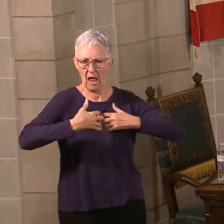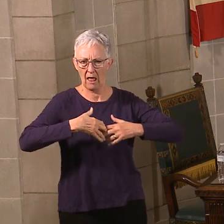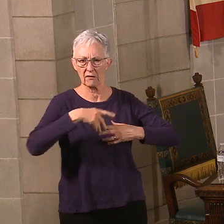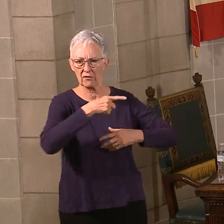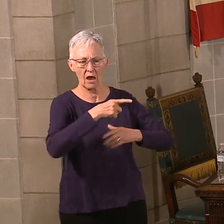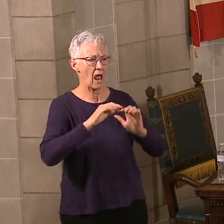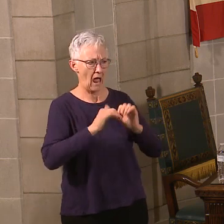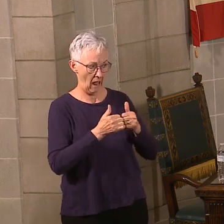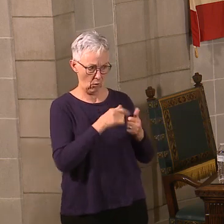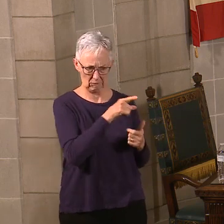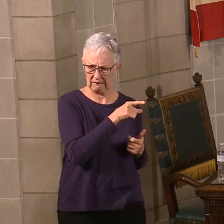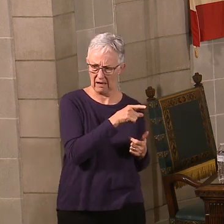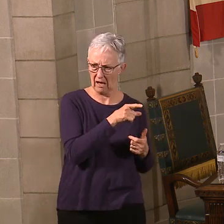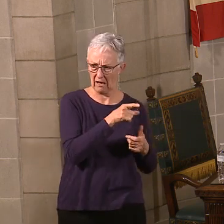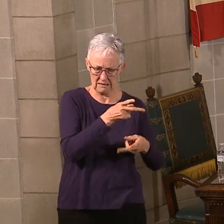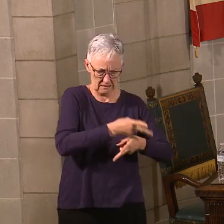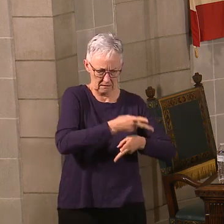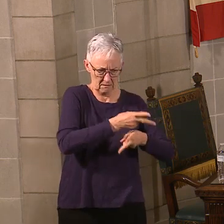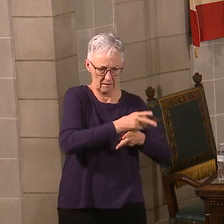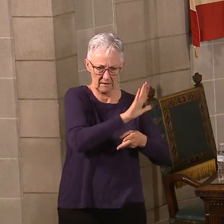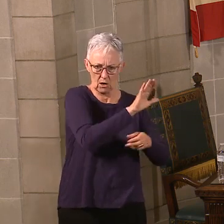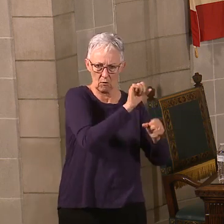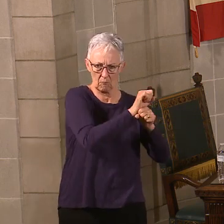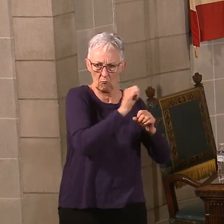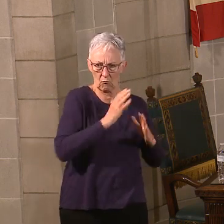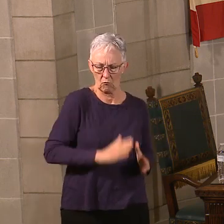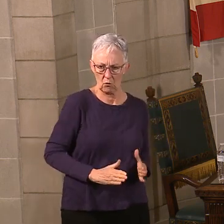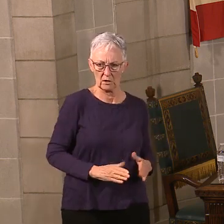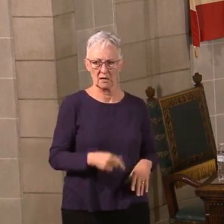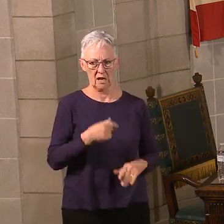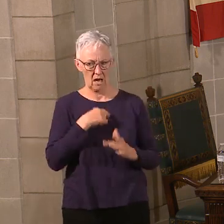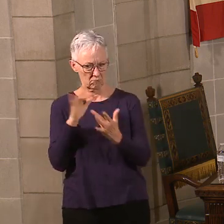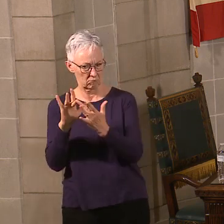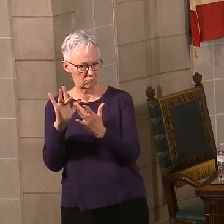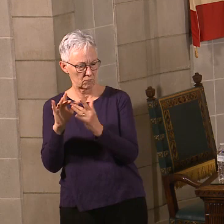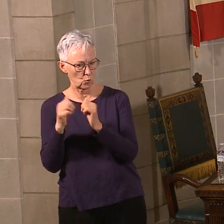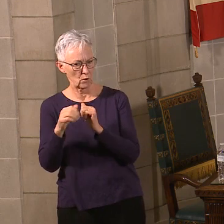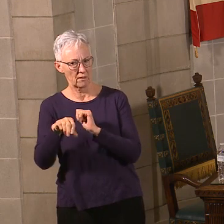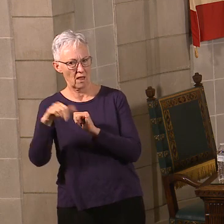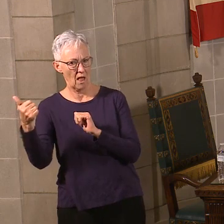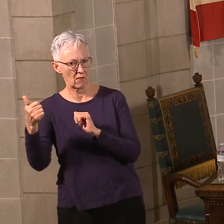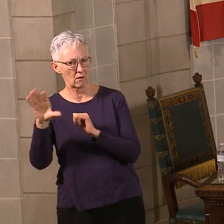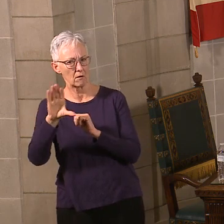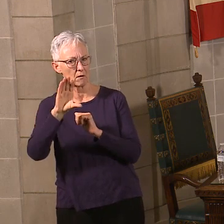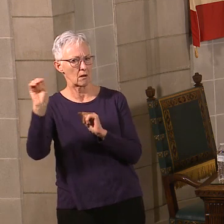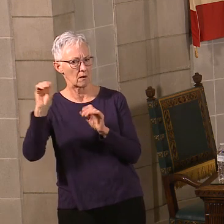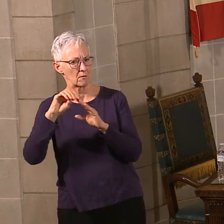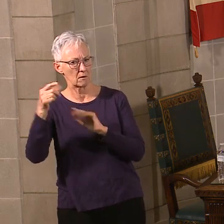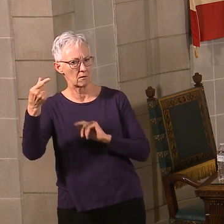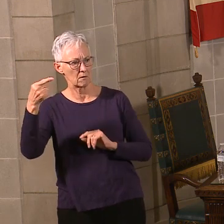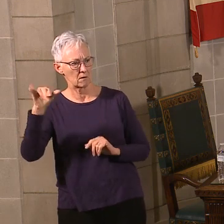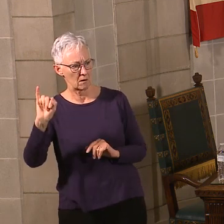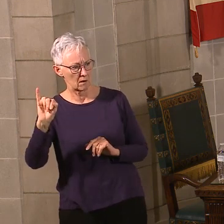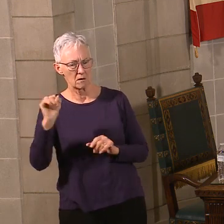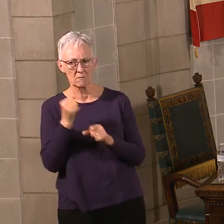there. I've also reached out to a couple of other Grand Island companies today to be able to talk to them about this. We want to make sure that companies are taking